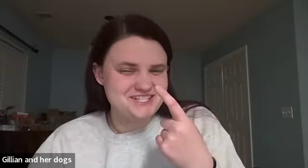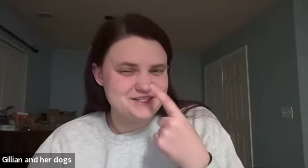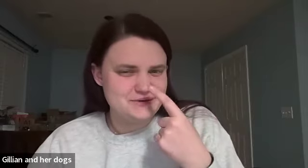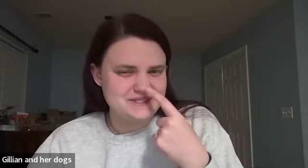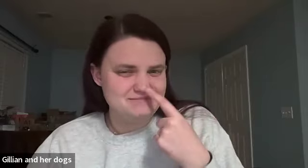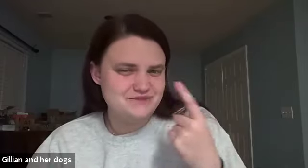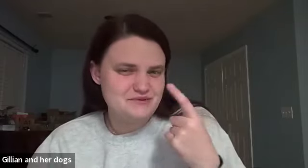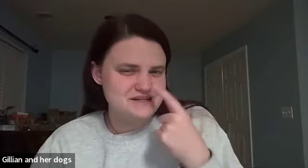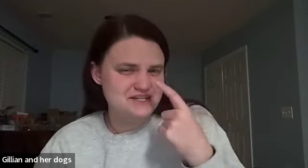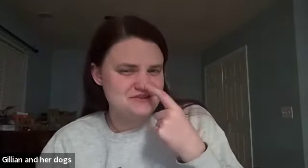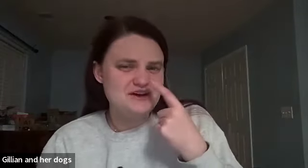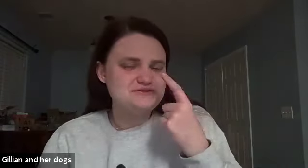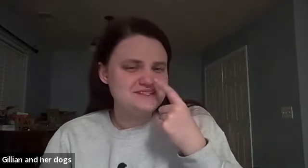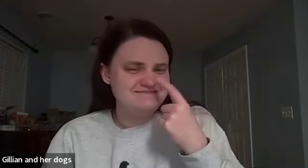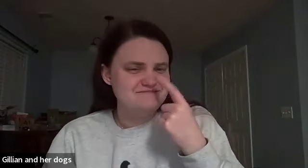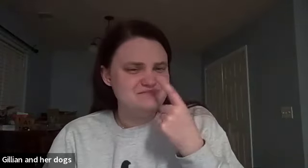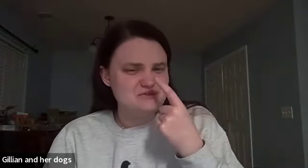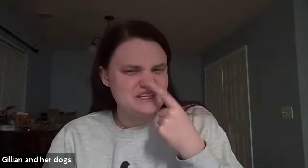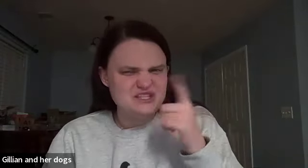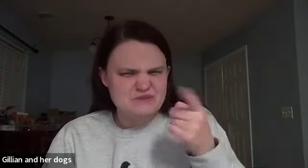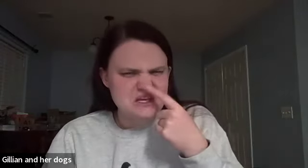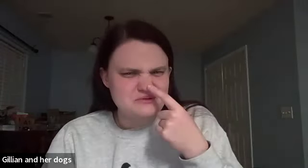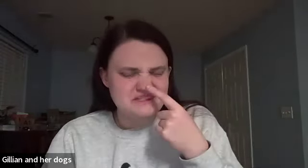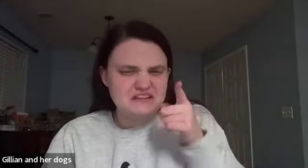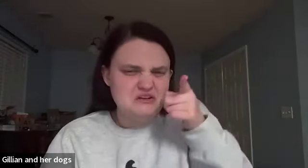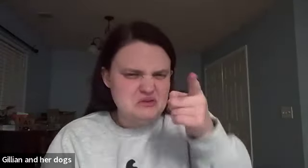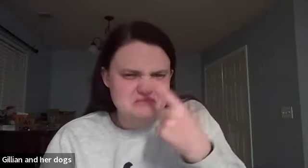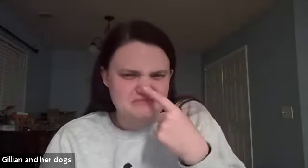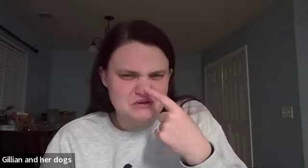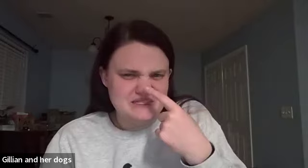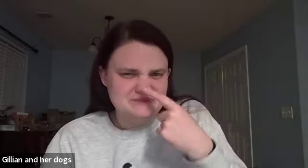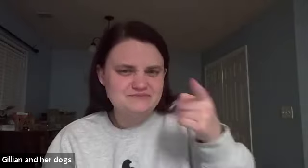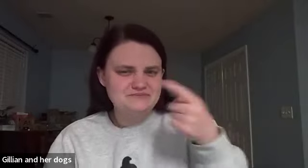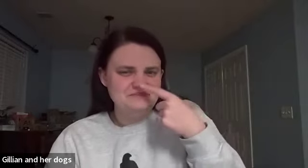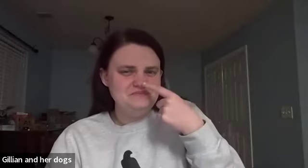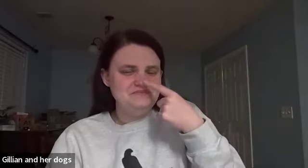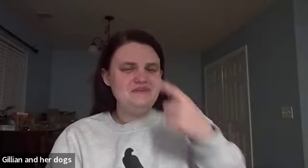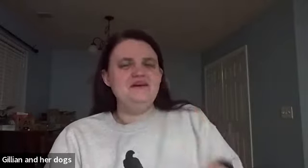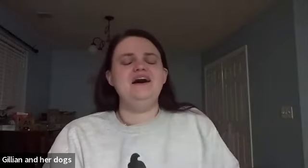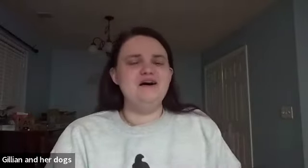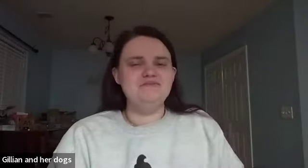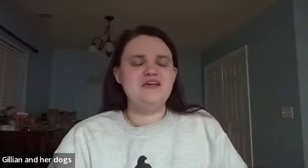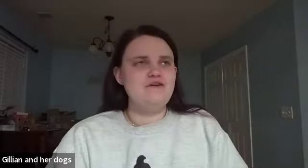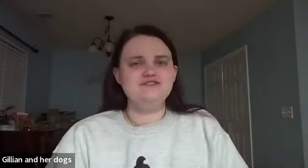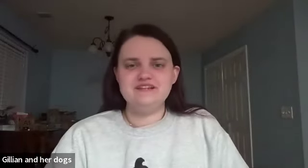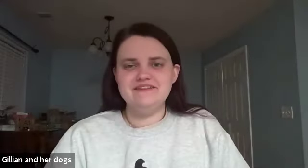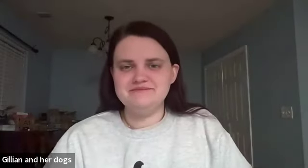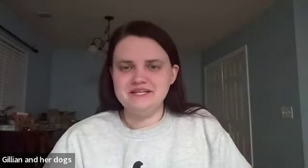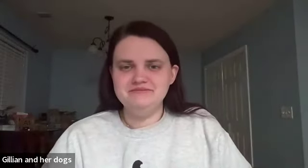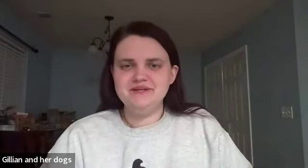just nosy. You point to your nose. Nosy. You're being nosy. Like you go, you nosy. They've also done that to me